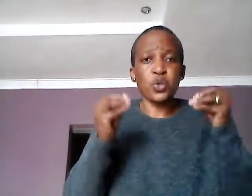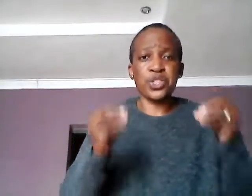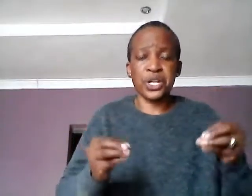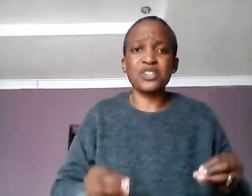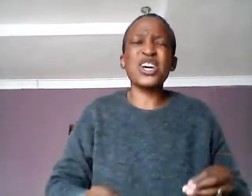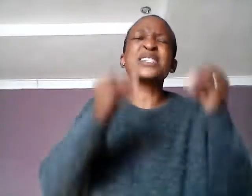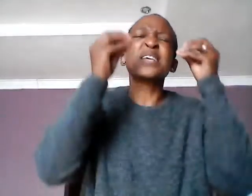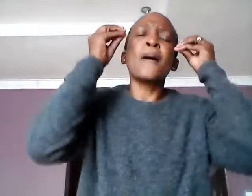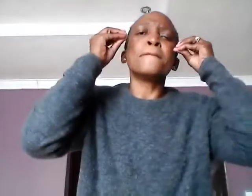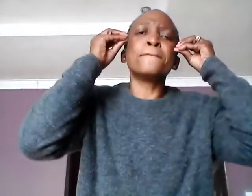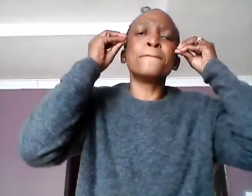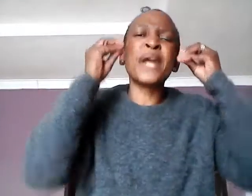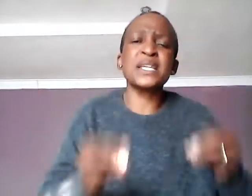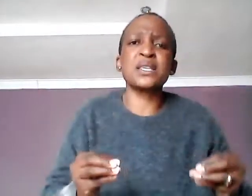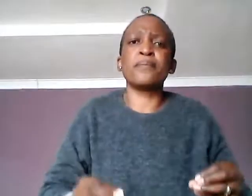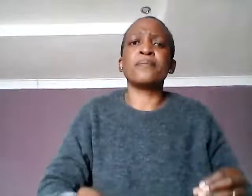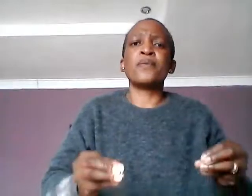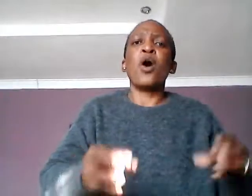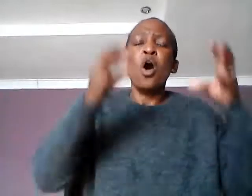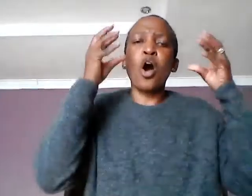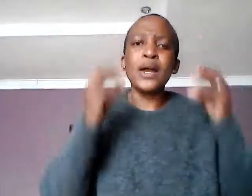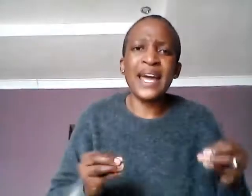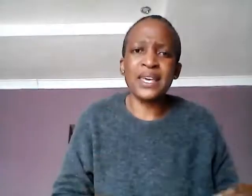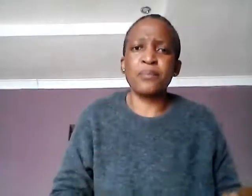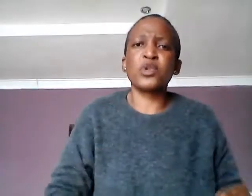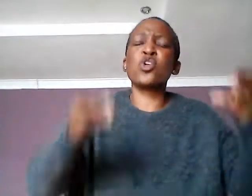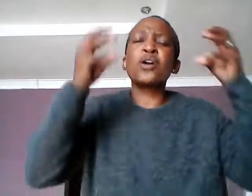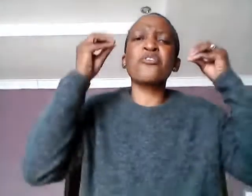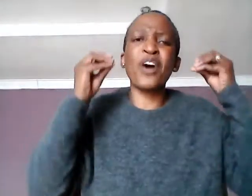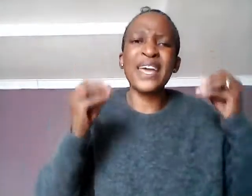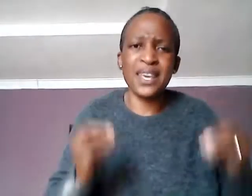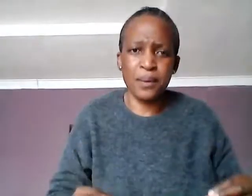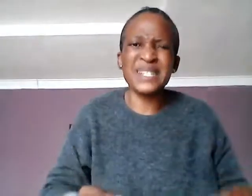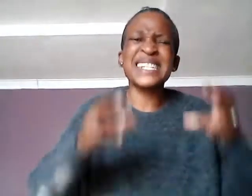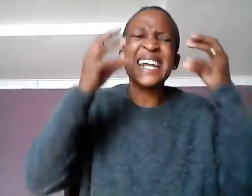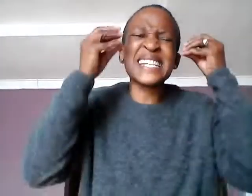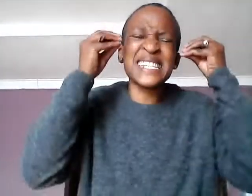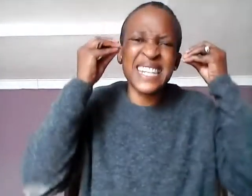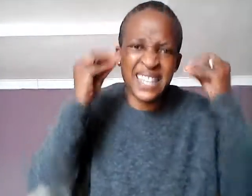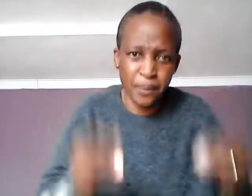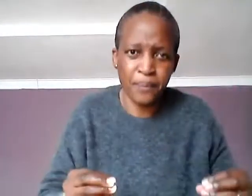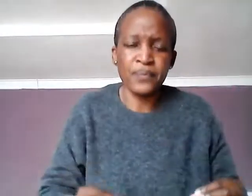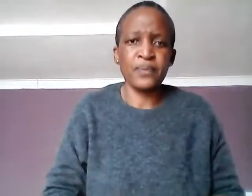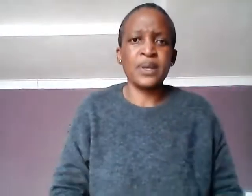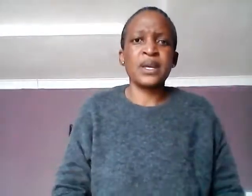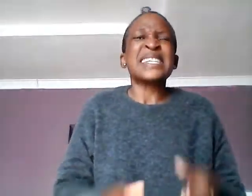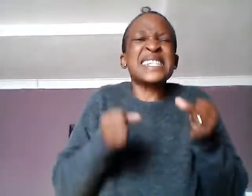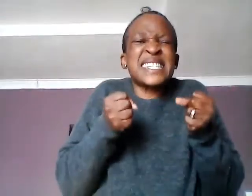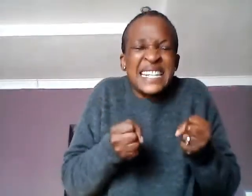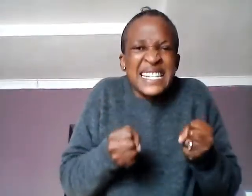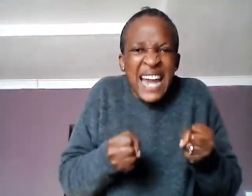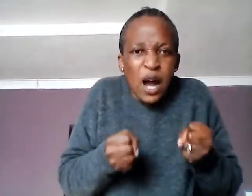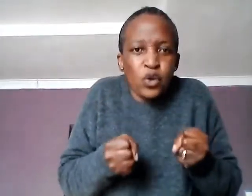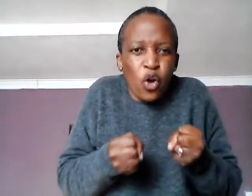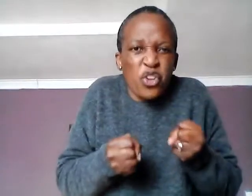three. Just praise him. Honor him. Glorify him. Trust him. Sit down on your